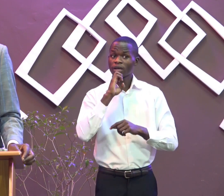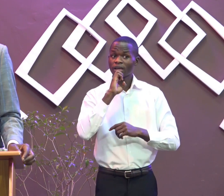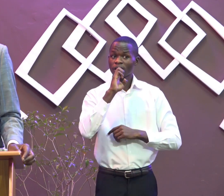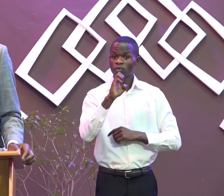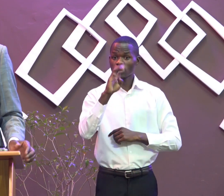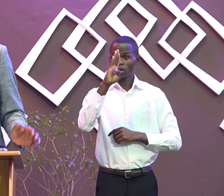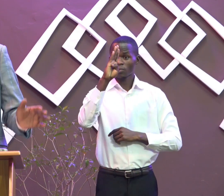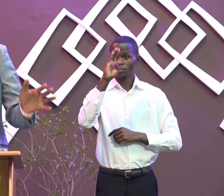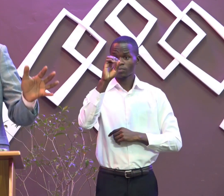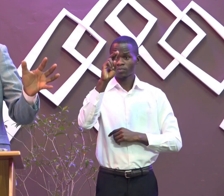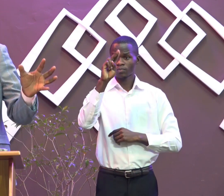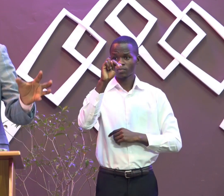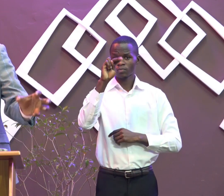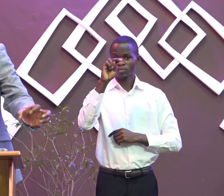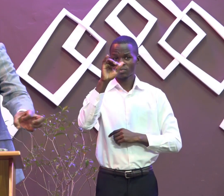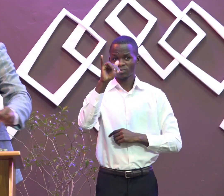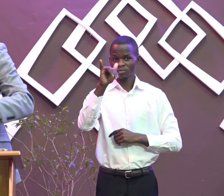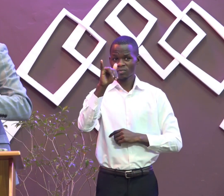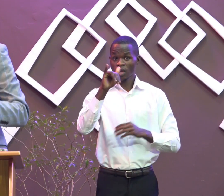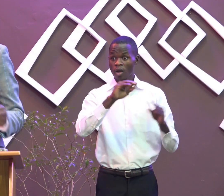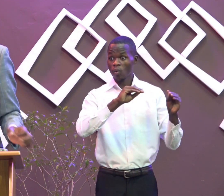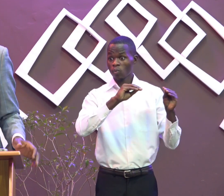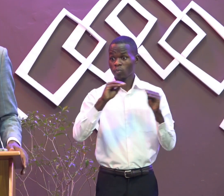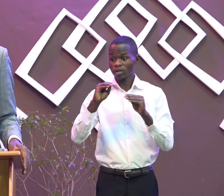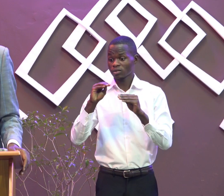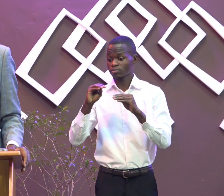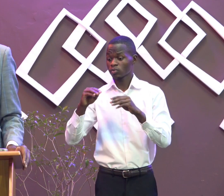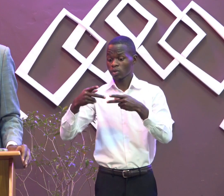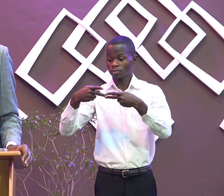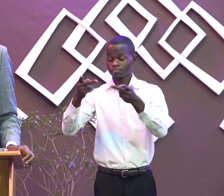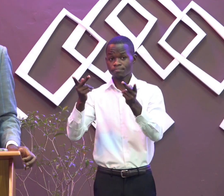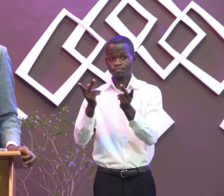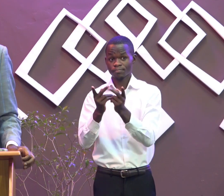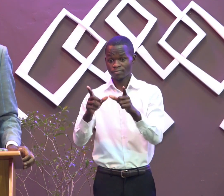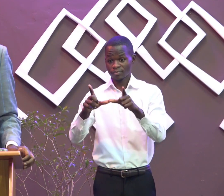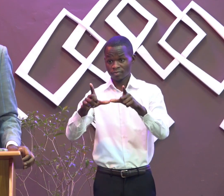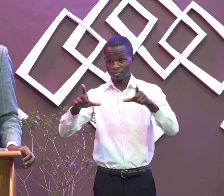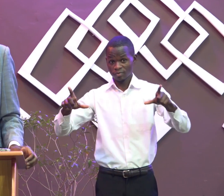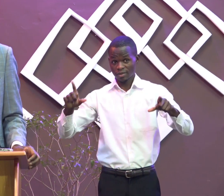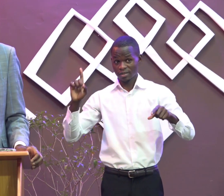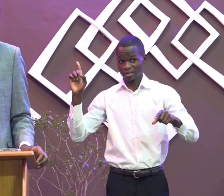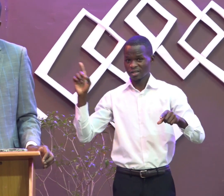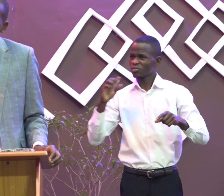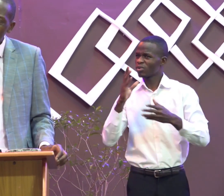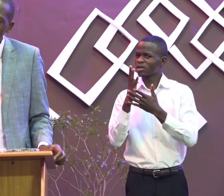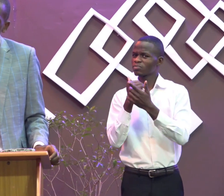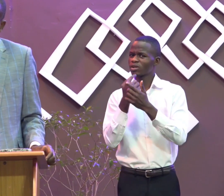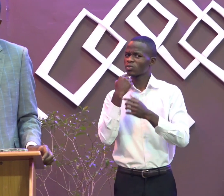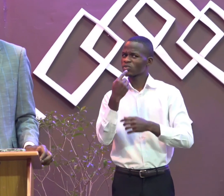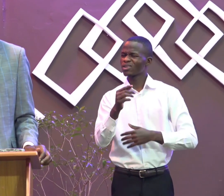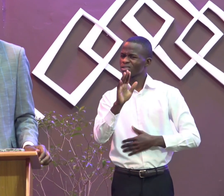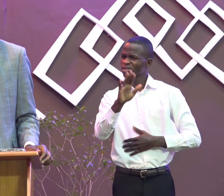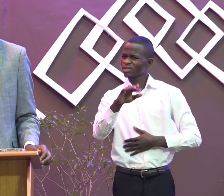plot na ajisange ngeri je bajiko simyemwe takanaga na yo musajjono no dira plot no jisima munti